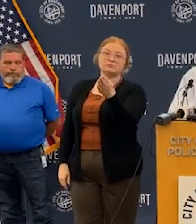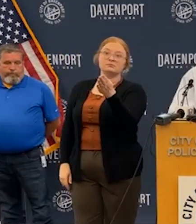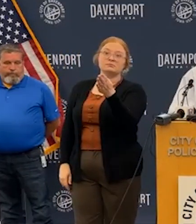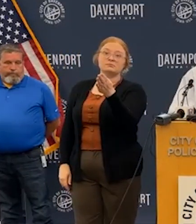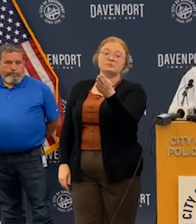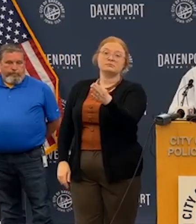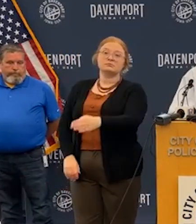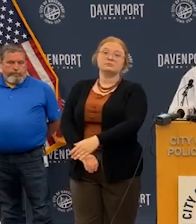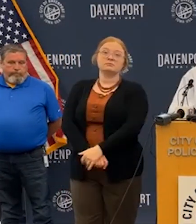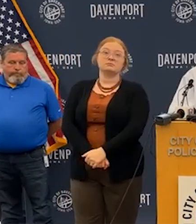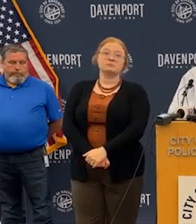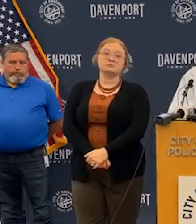Once I catch my breath here.